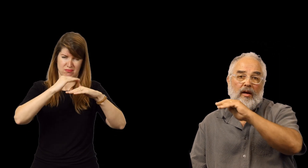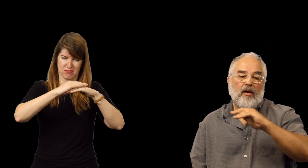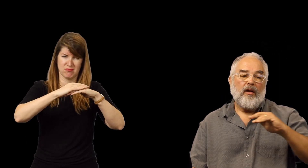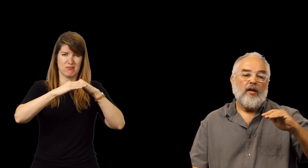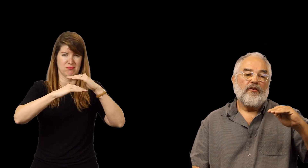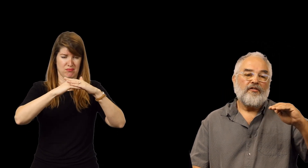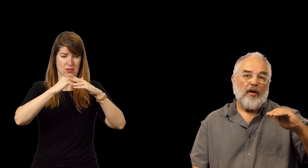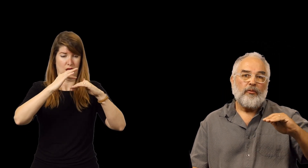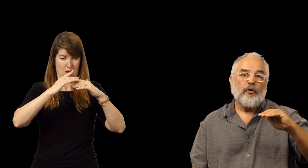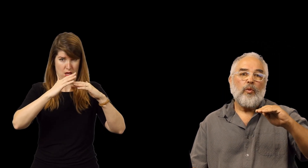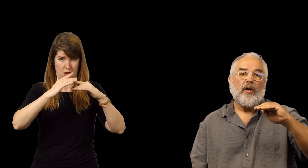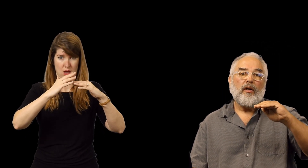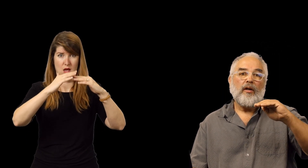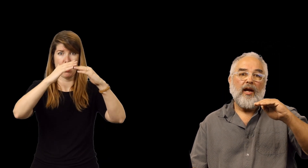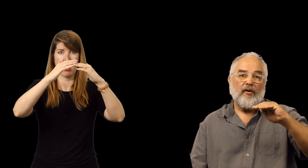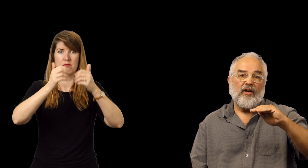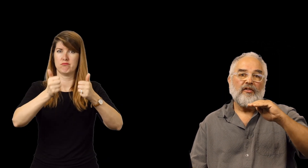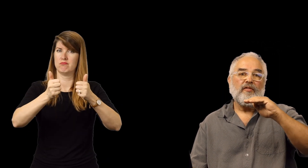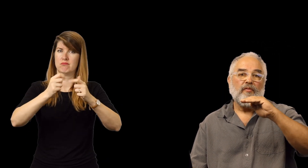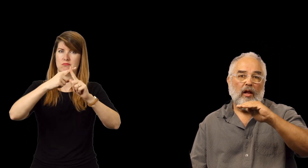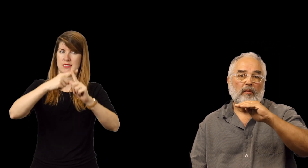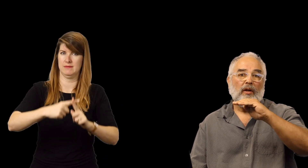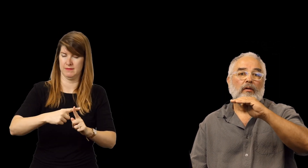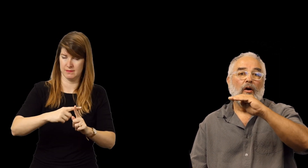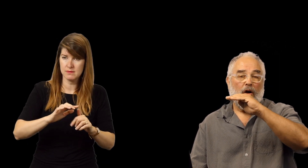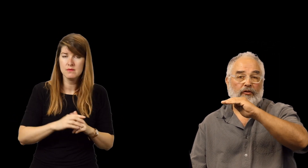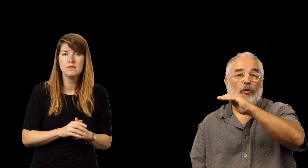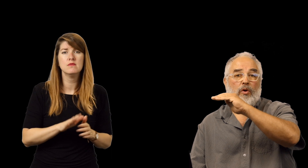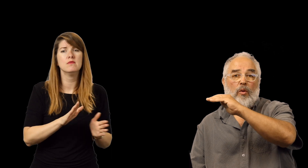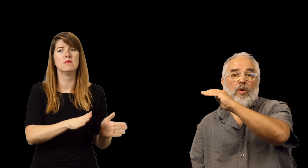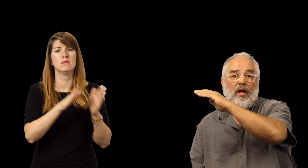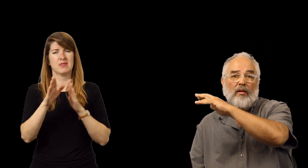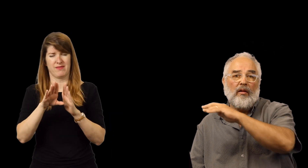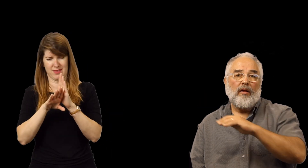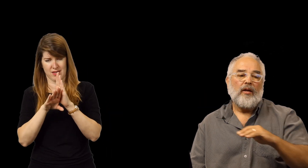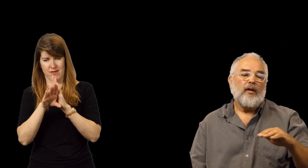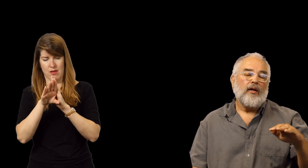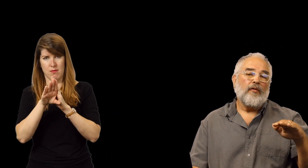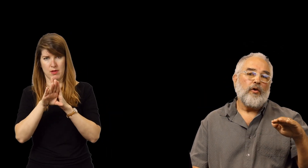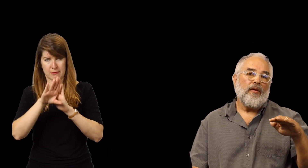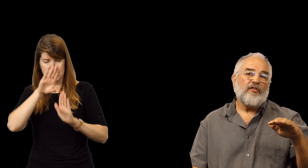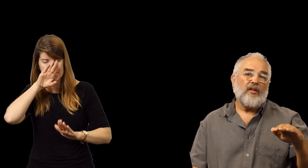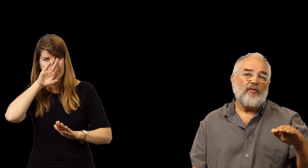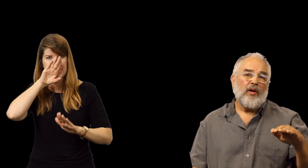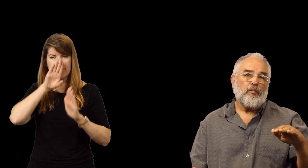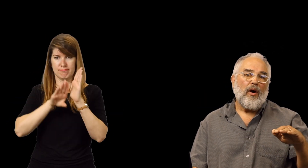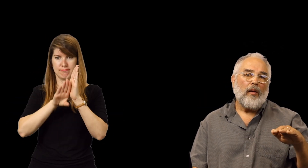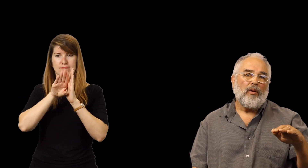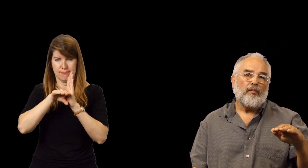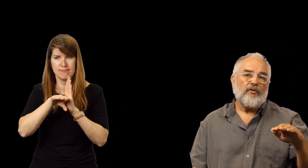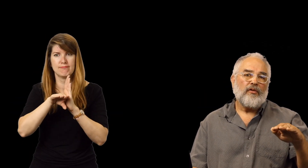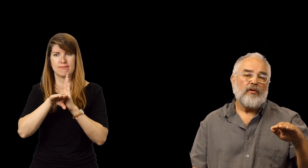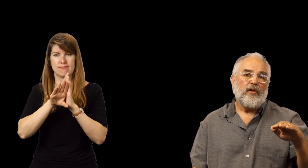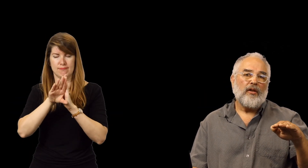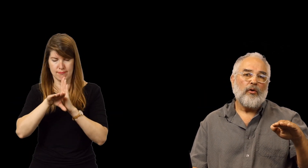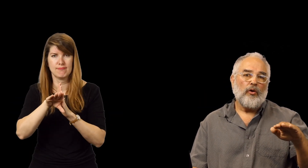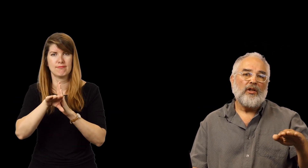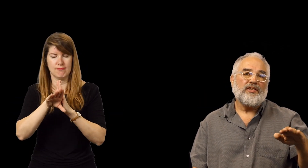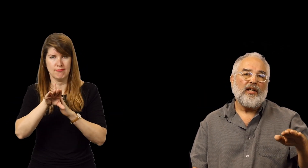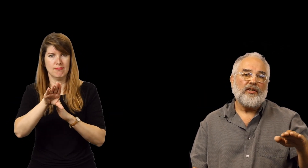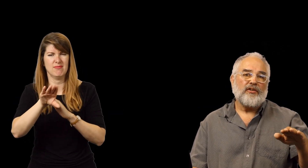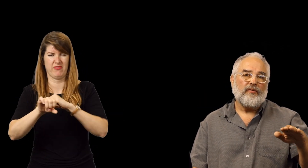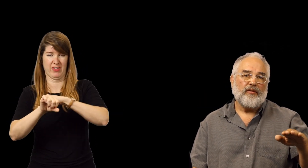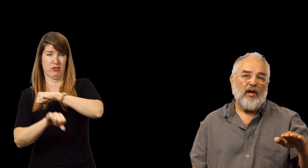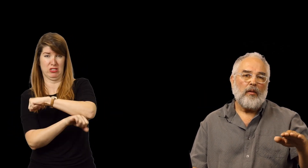way, subsequent areas of development also go well. If you have significant problems in the